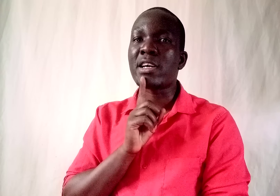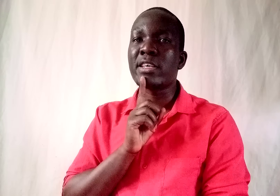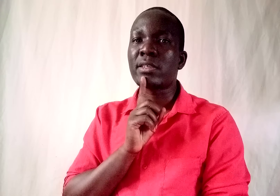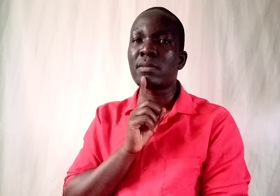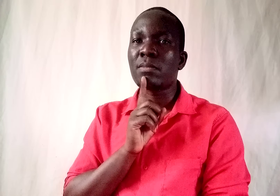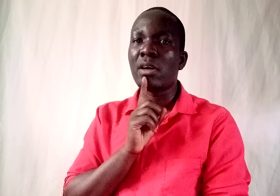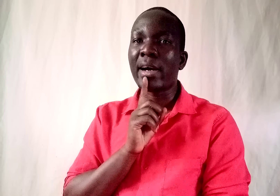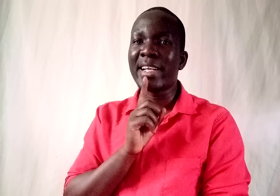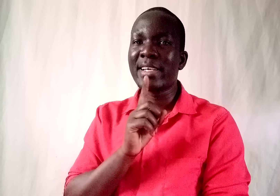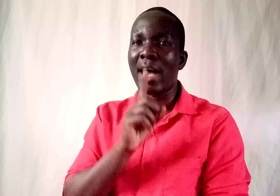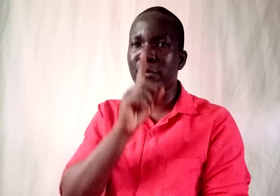this. Green grams,